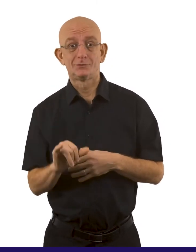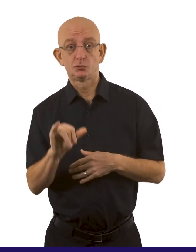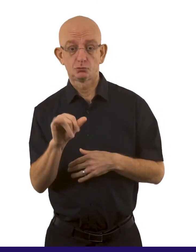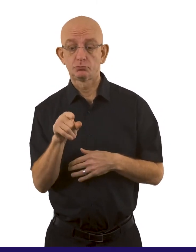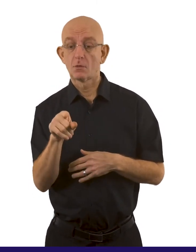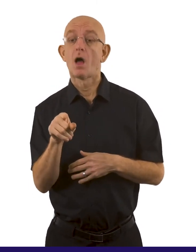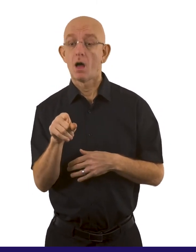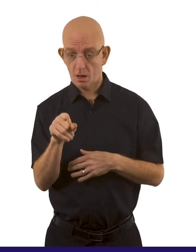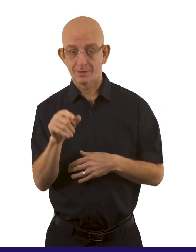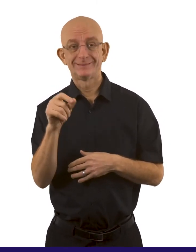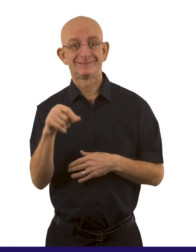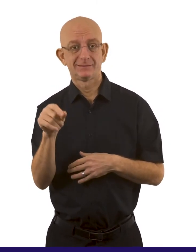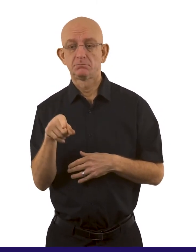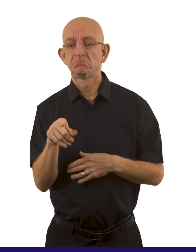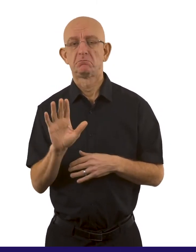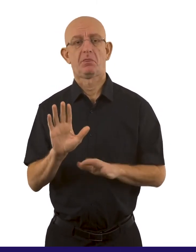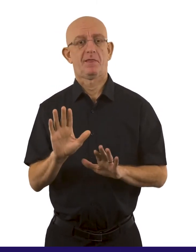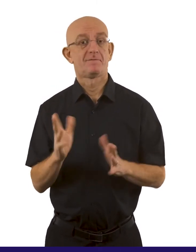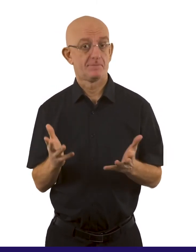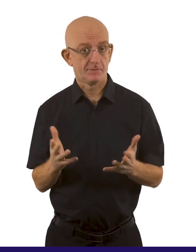that apply. Close brackets.